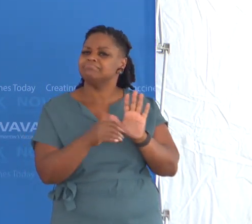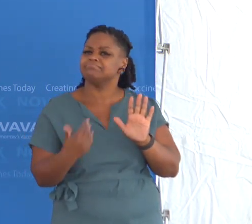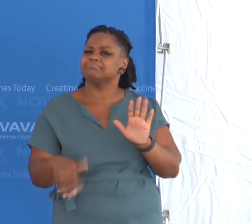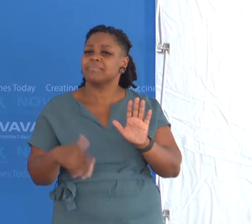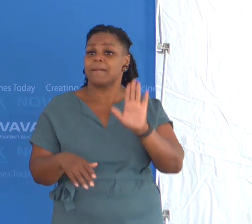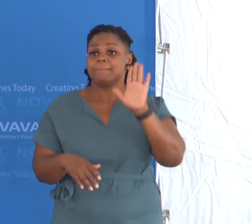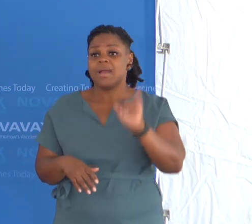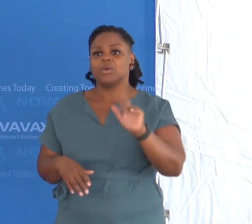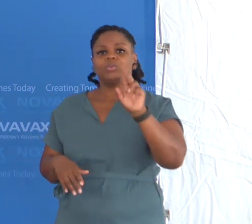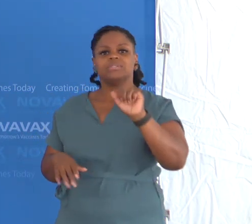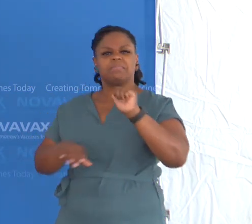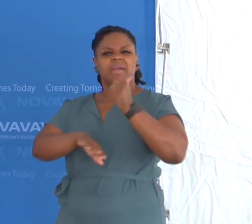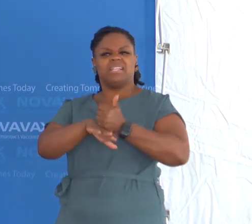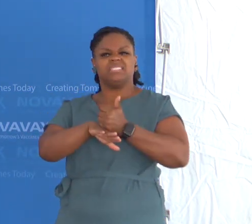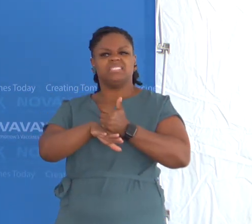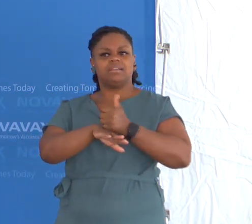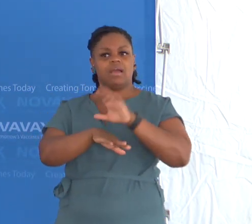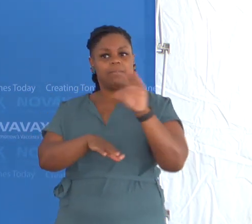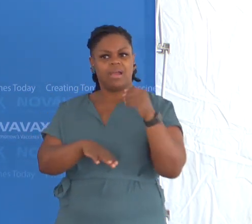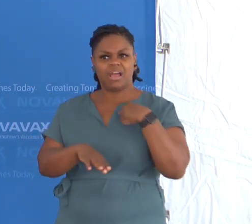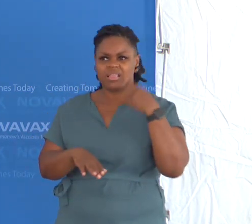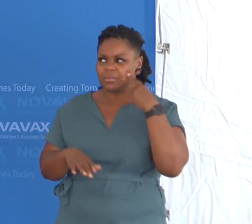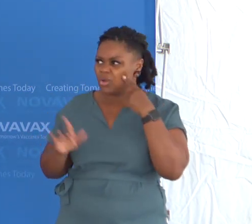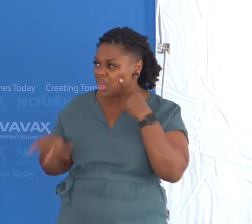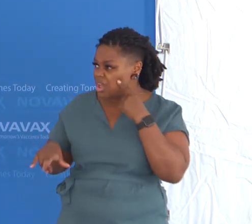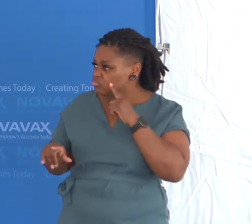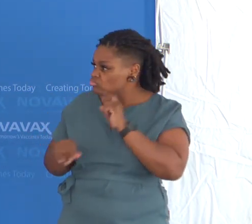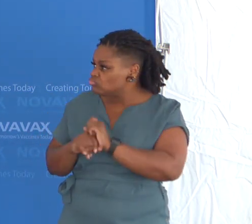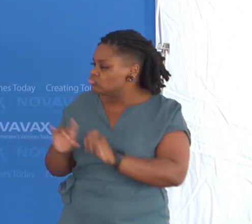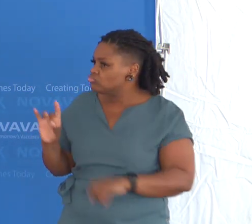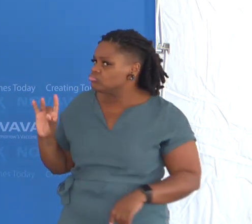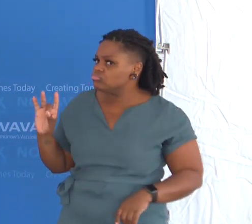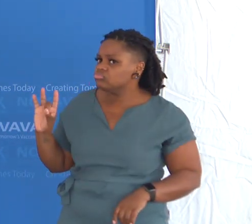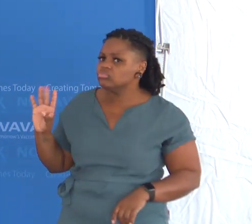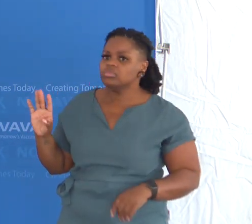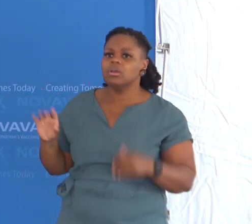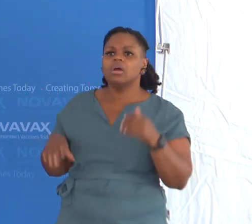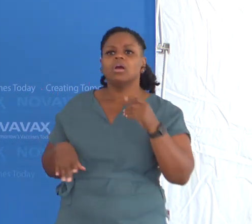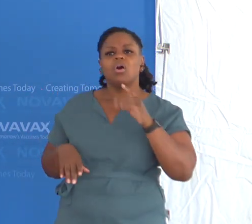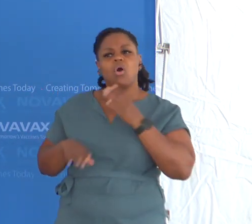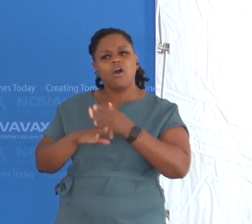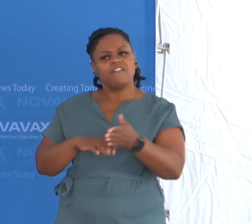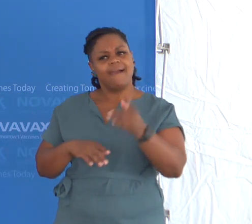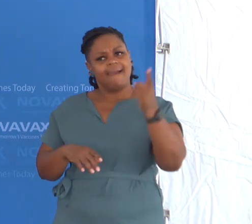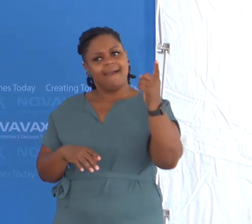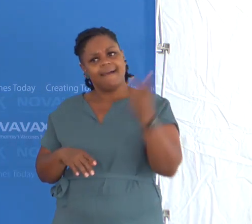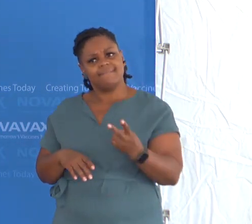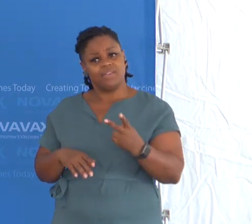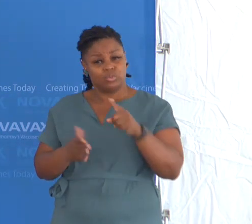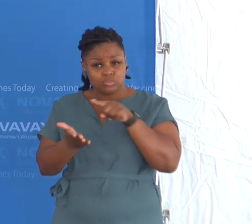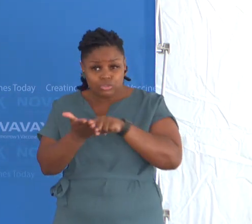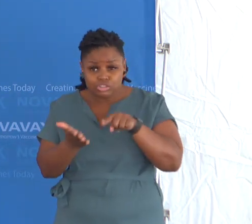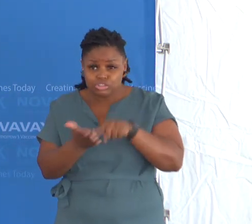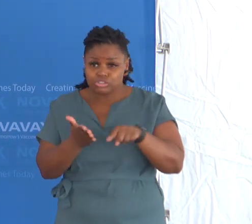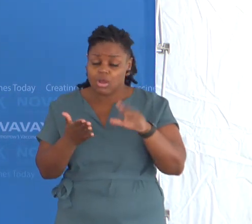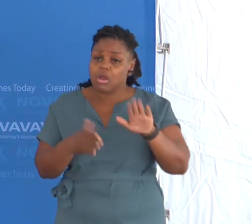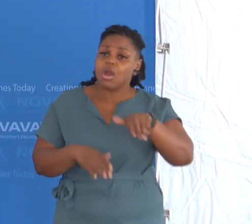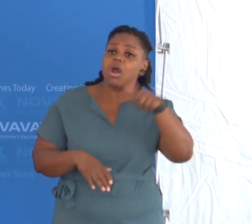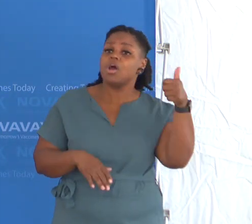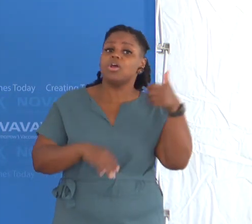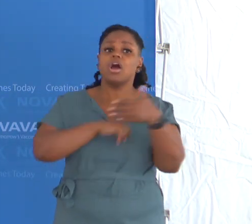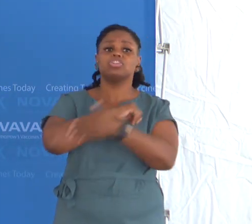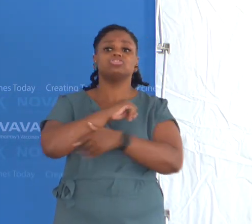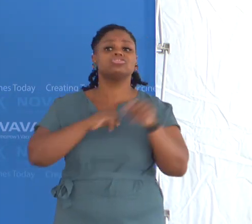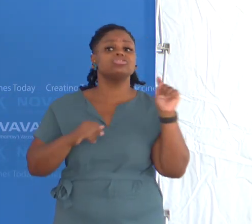The US is taking the charge at over half of the research, more than all the other countries combined, to try to